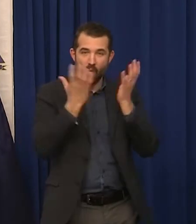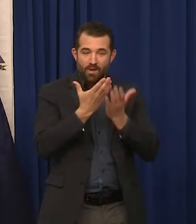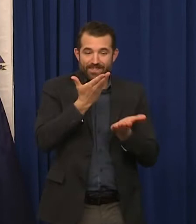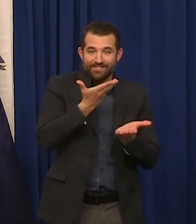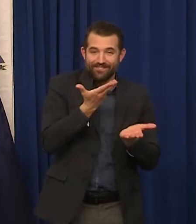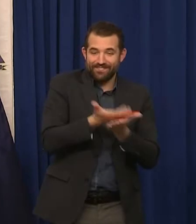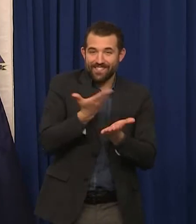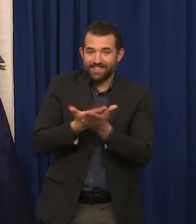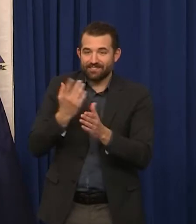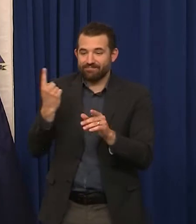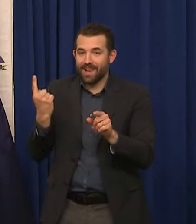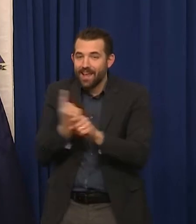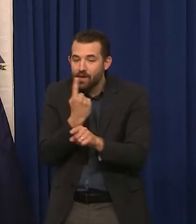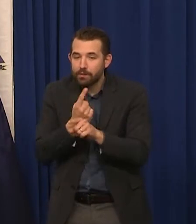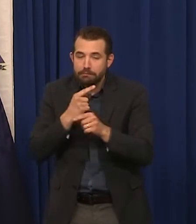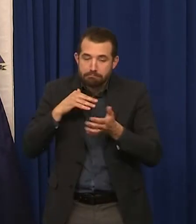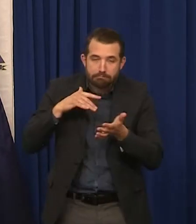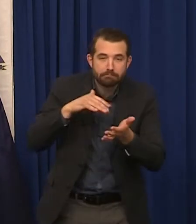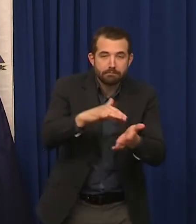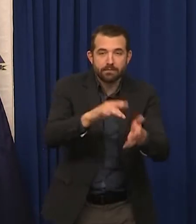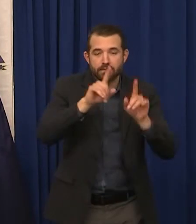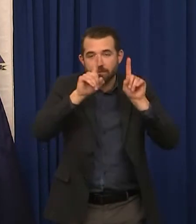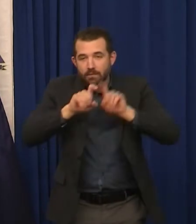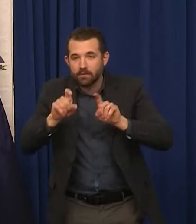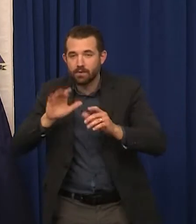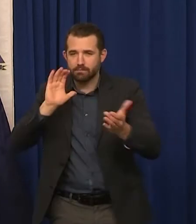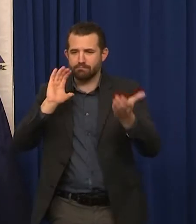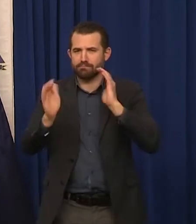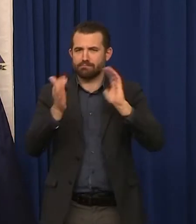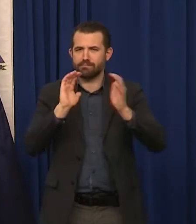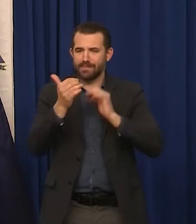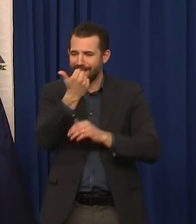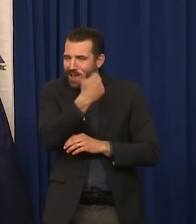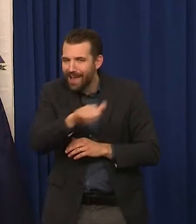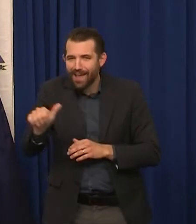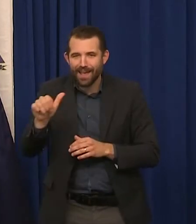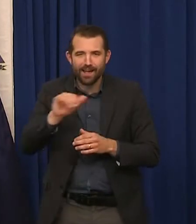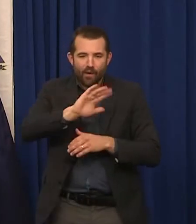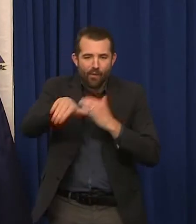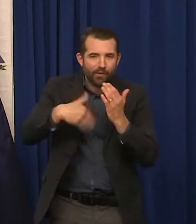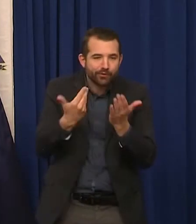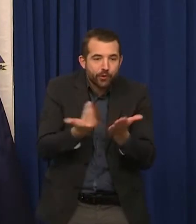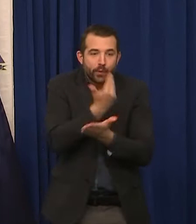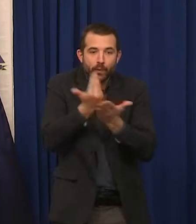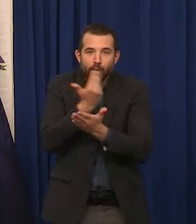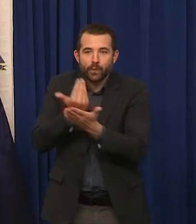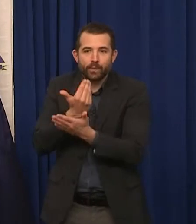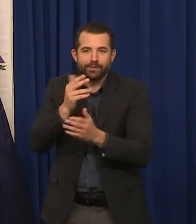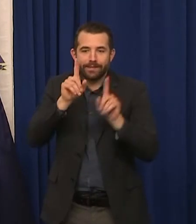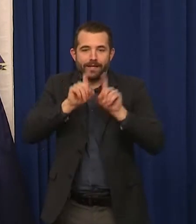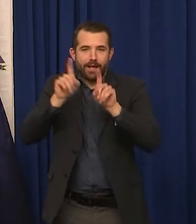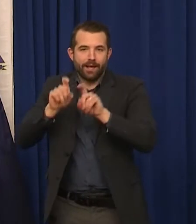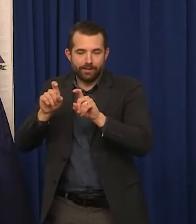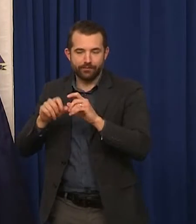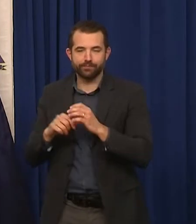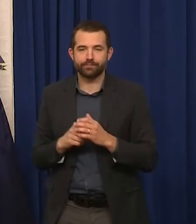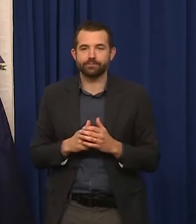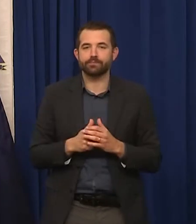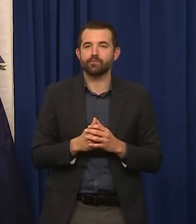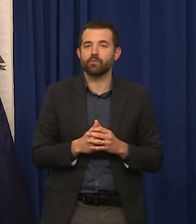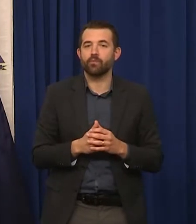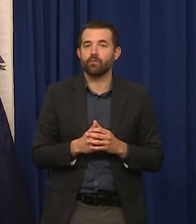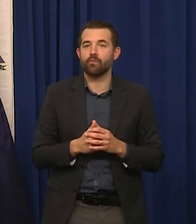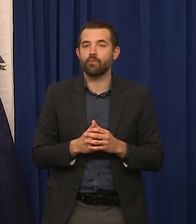accuracy studies, comparing every new diagnostic test against the gold standard. And it is the case that